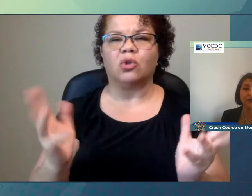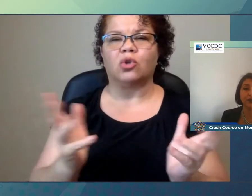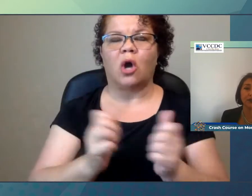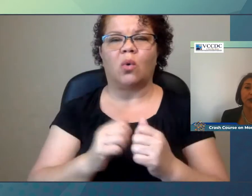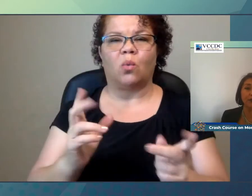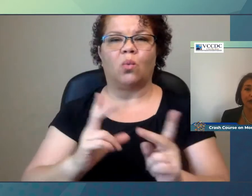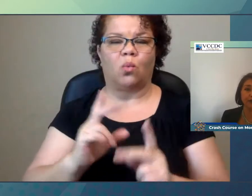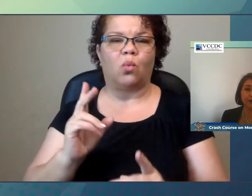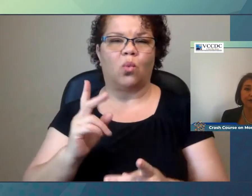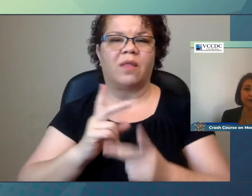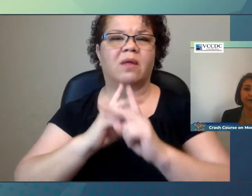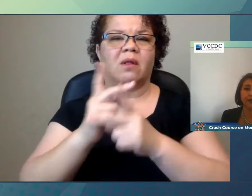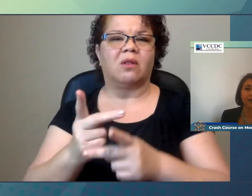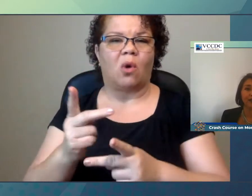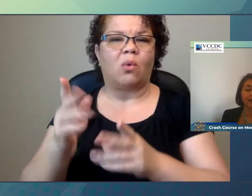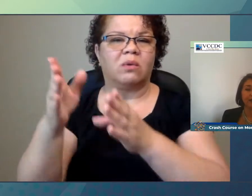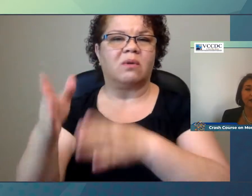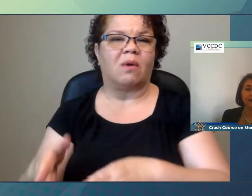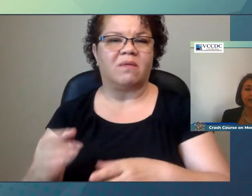loan officer about.